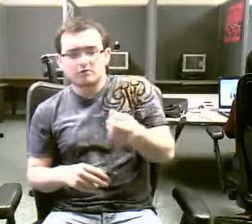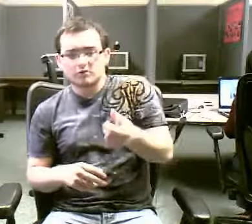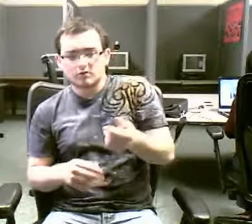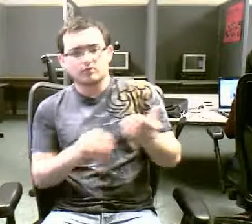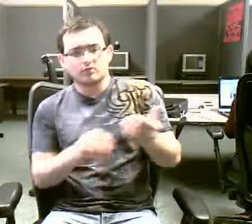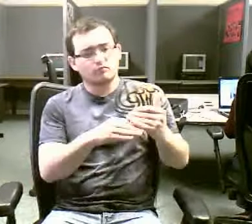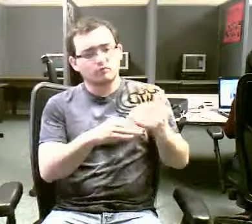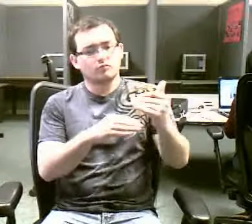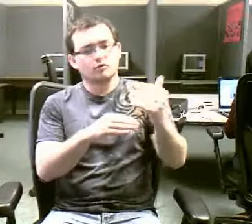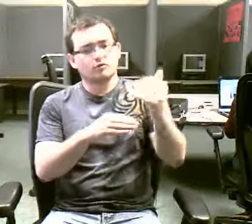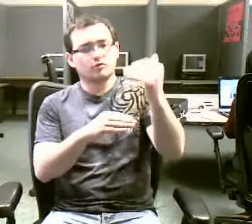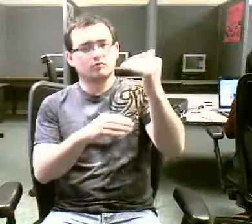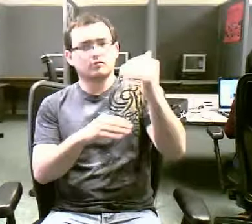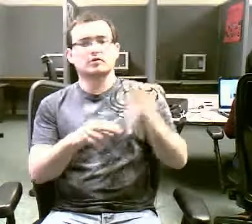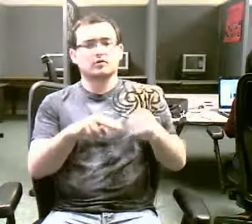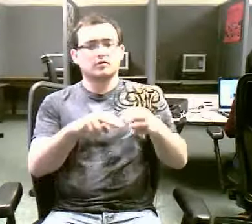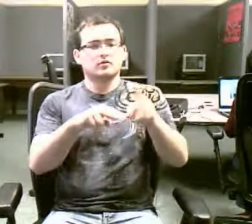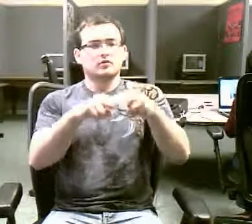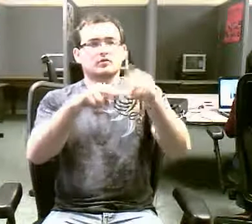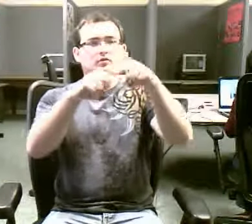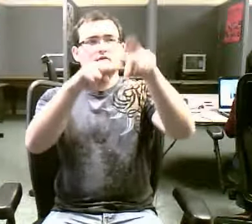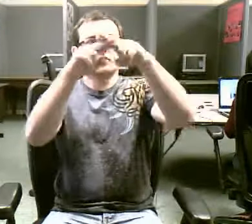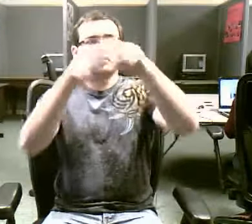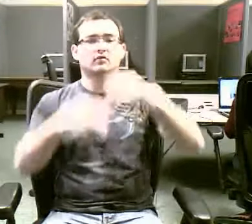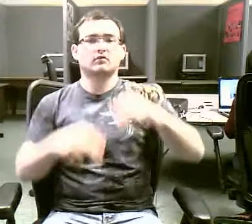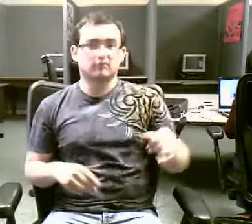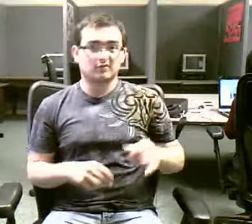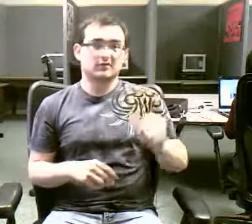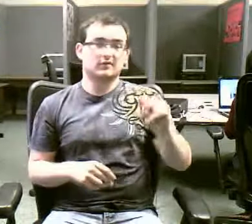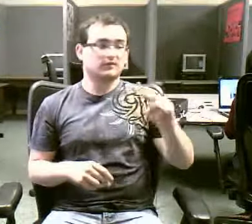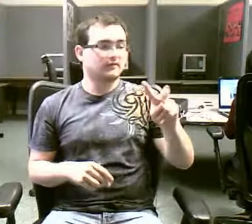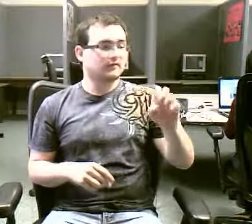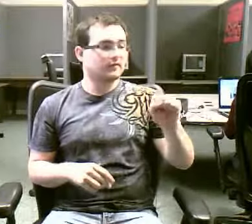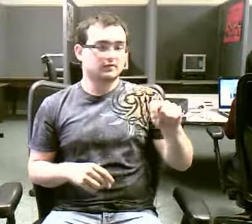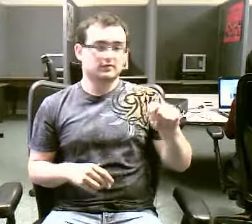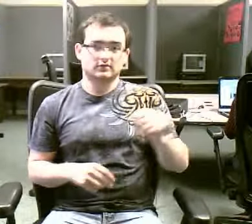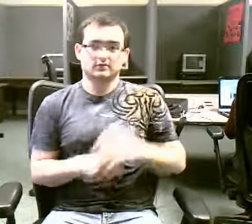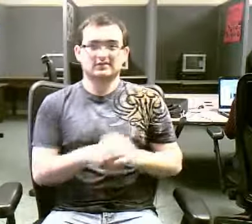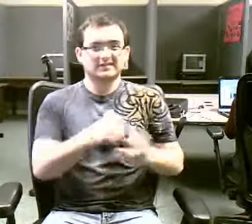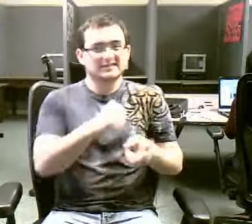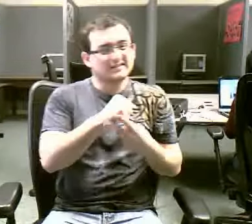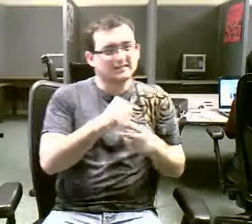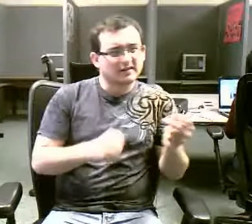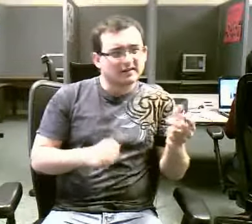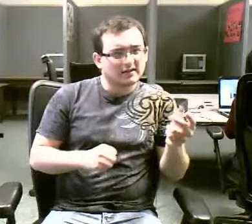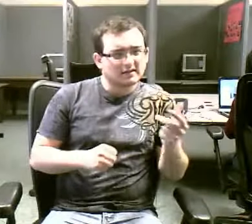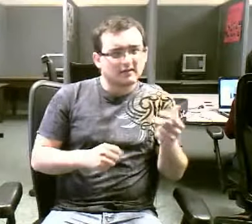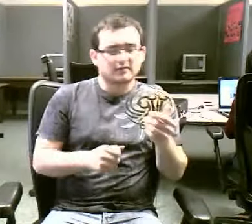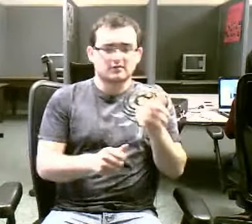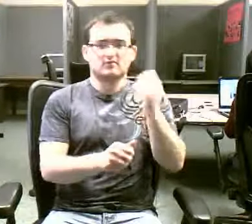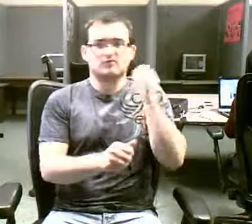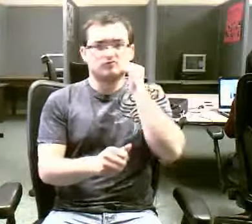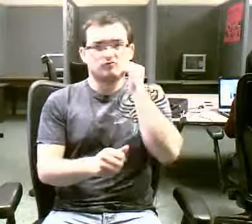invest more of your money. Saving, even just a little each day, can make a huge impact. If you save